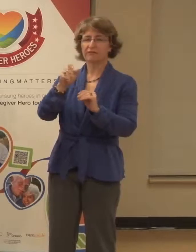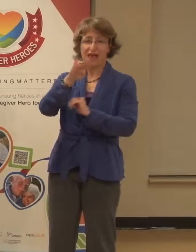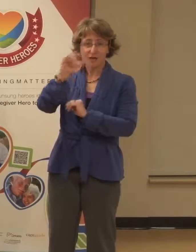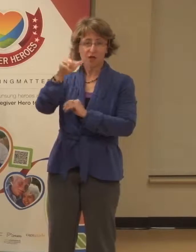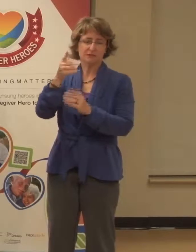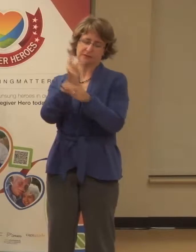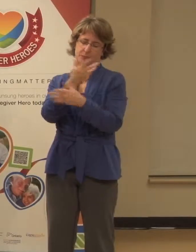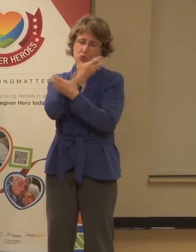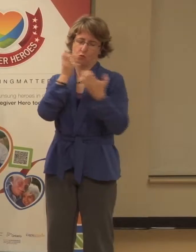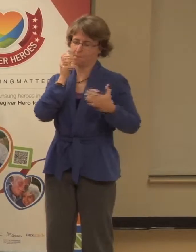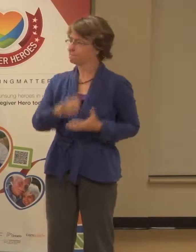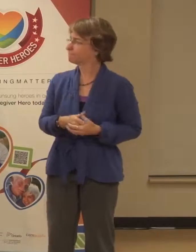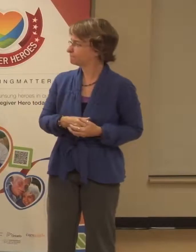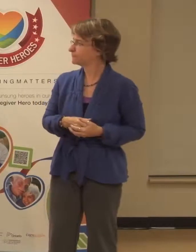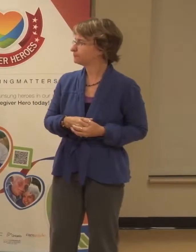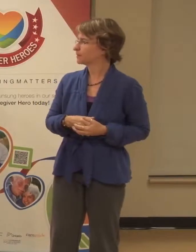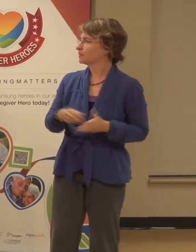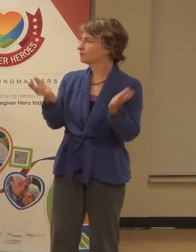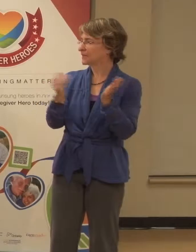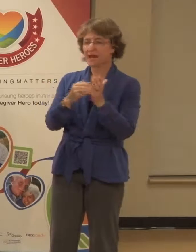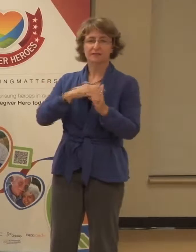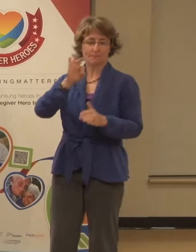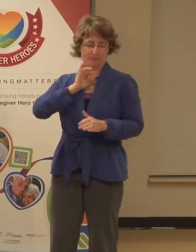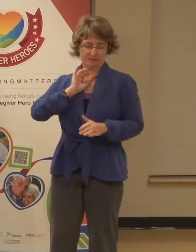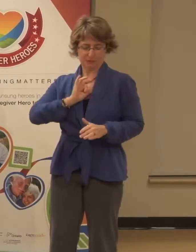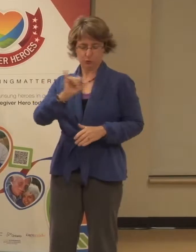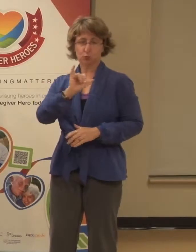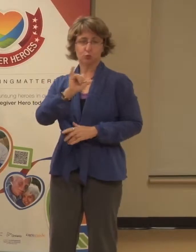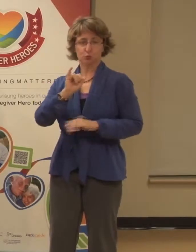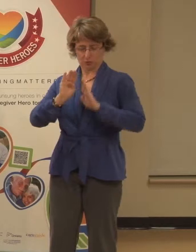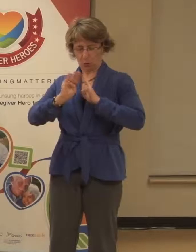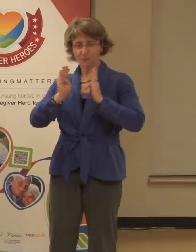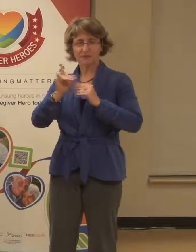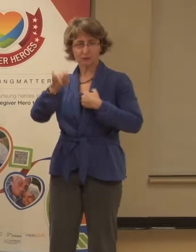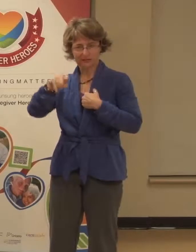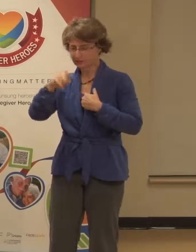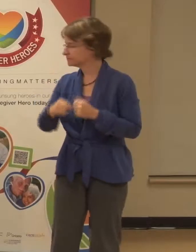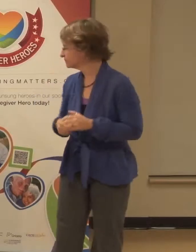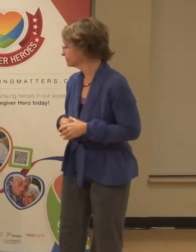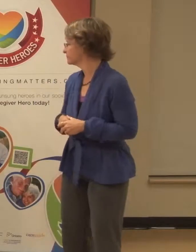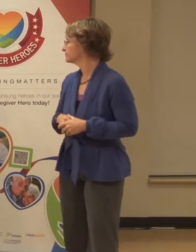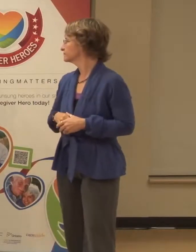flannel, it keeps you warm as well. And again, you've got the buttons as well that you can open up.